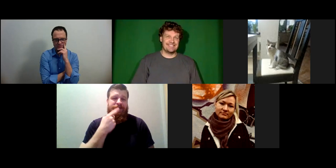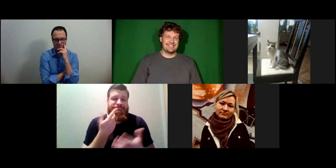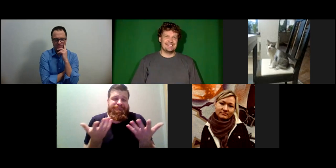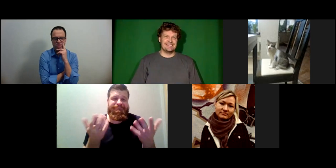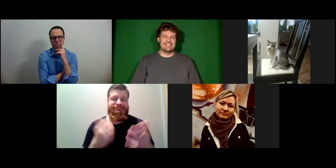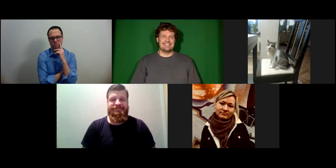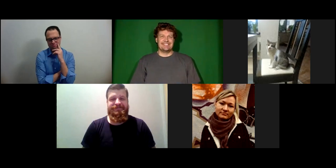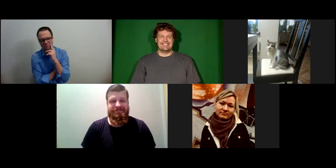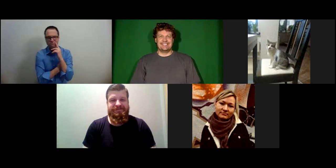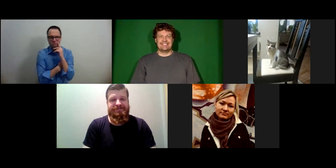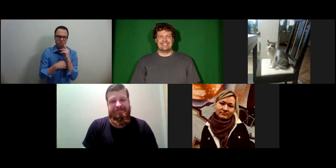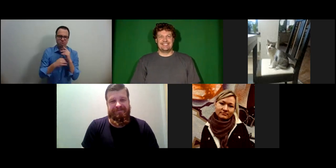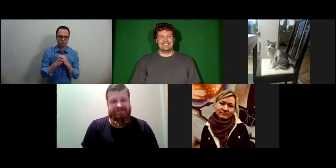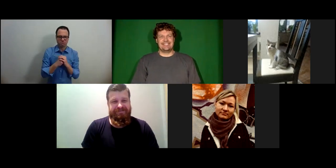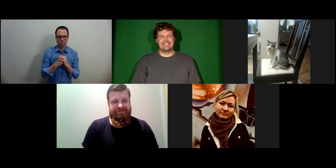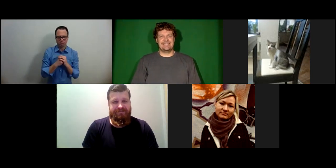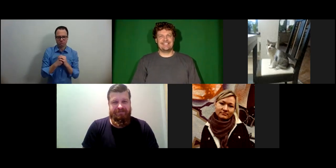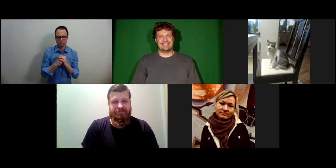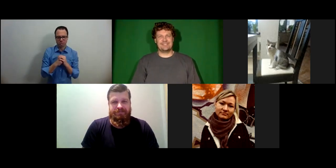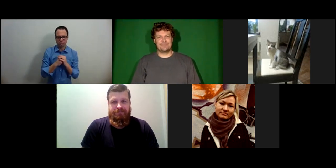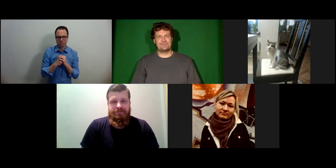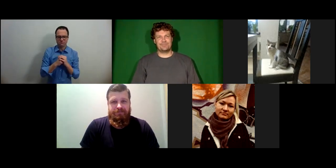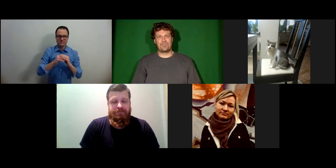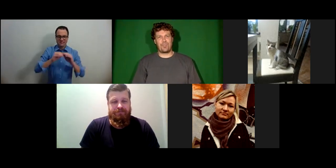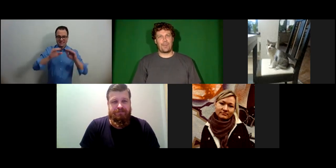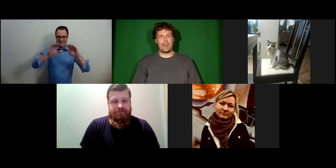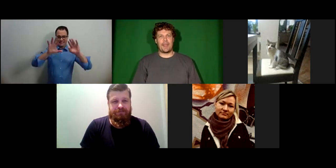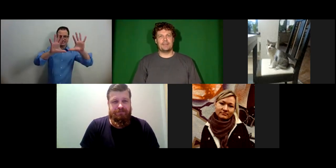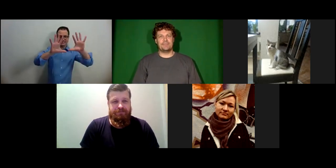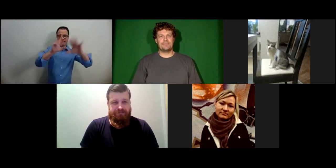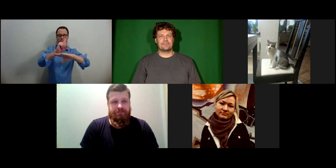knew, oh, it's because he's deaf and he has poor balance. And so then they accepted it.